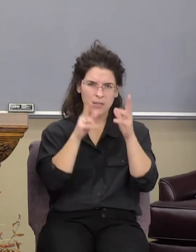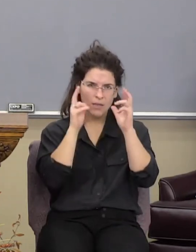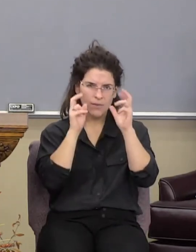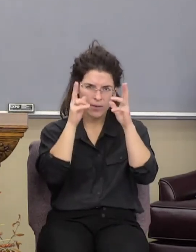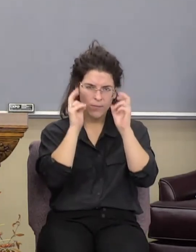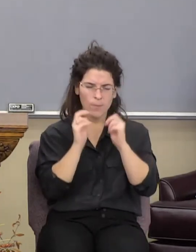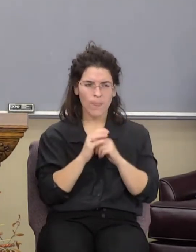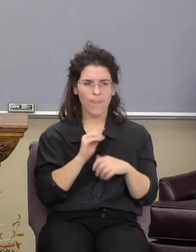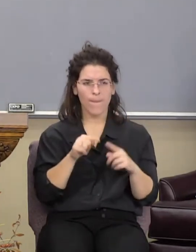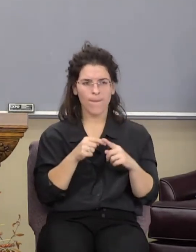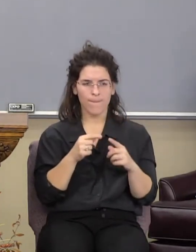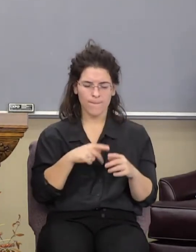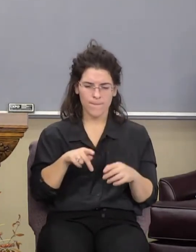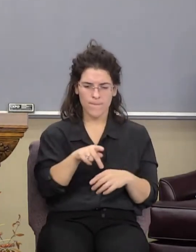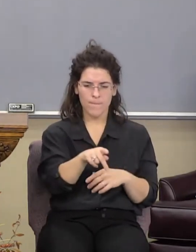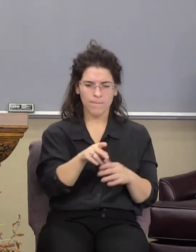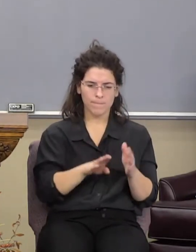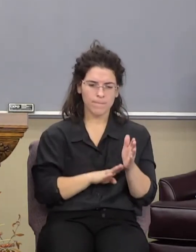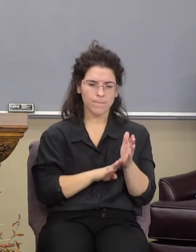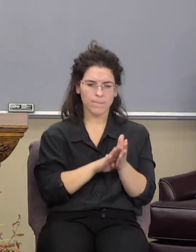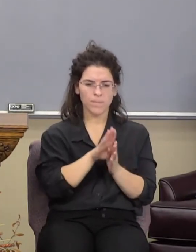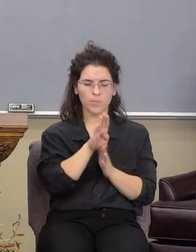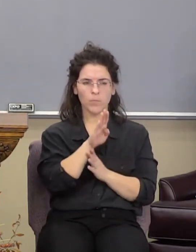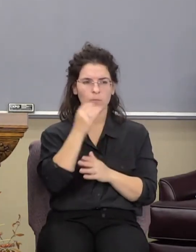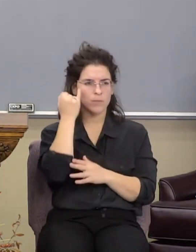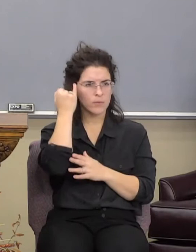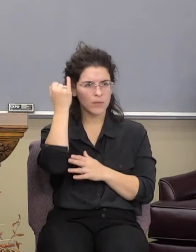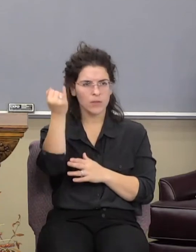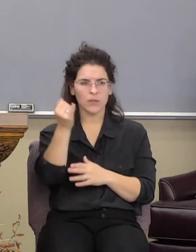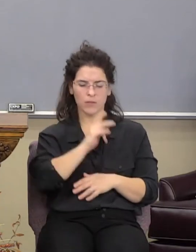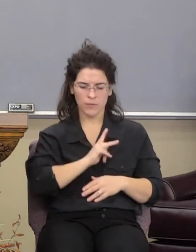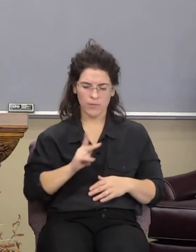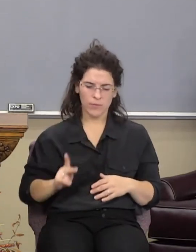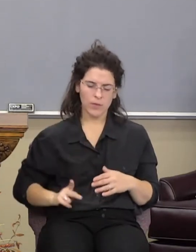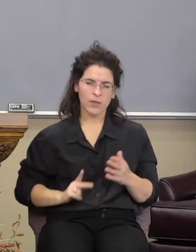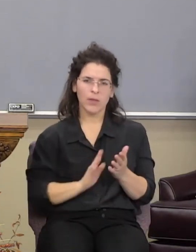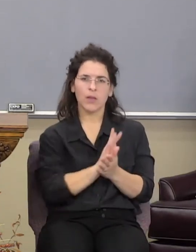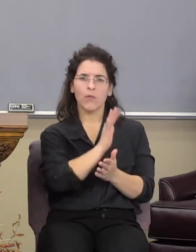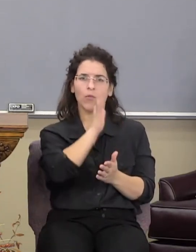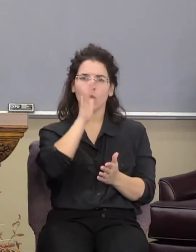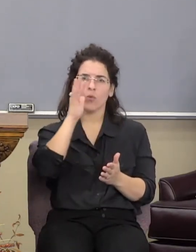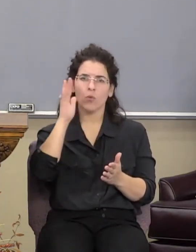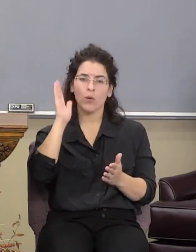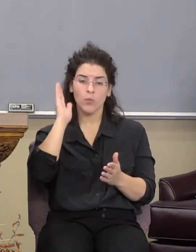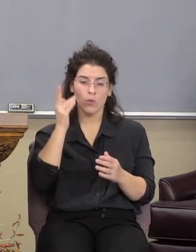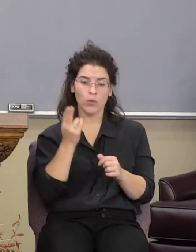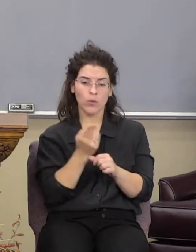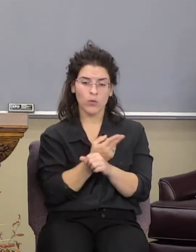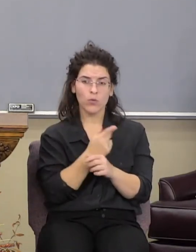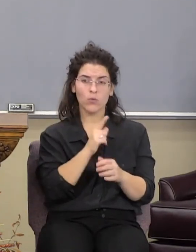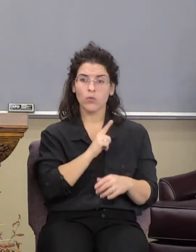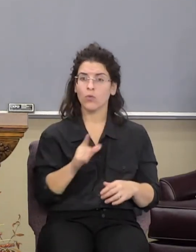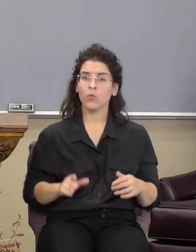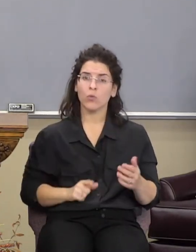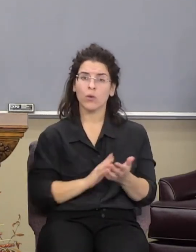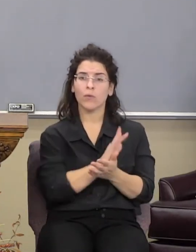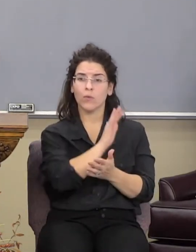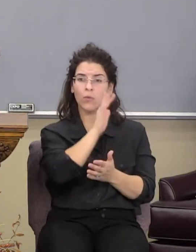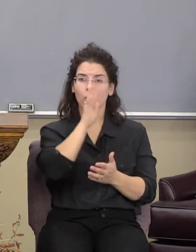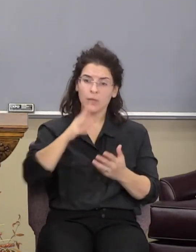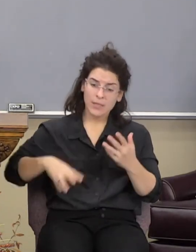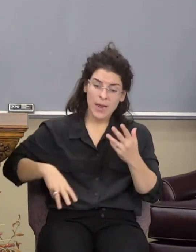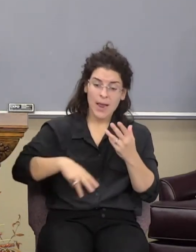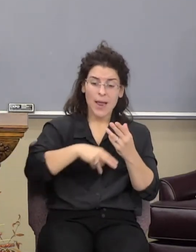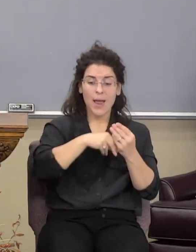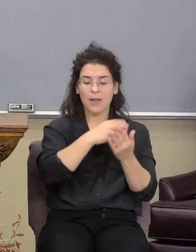when Paul develops the idea of the King of Glory, he's going to use the term Lord of Glory to add